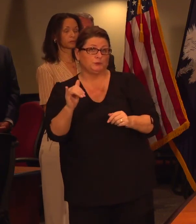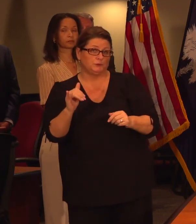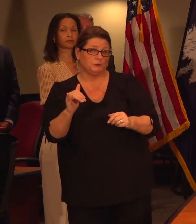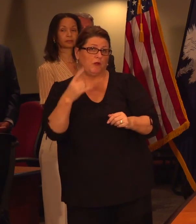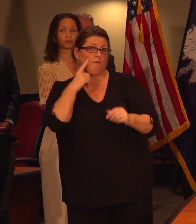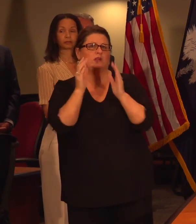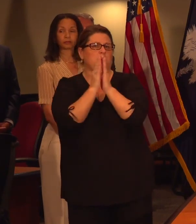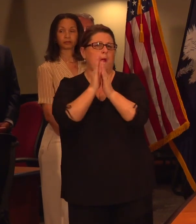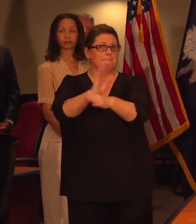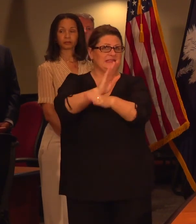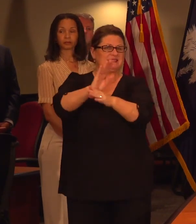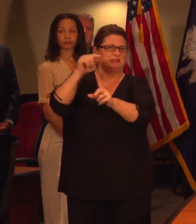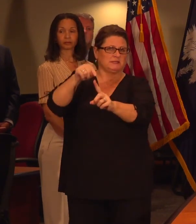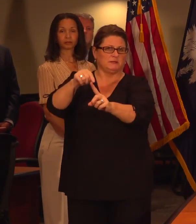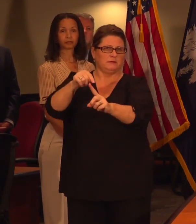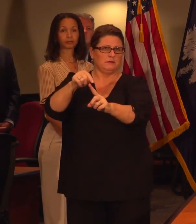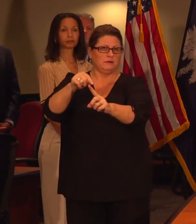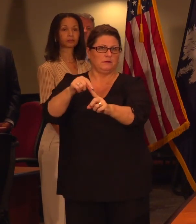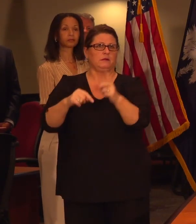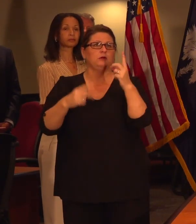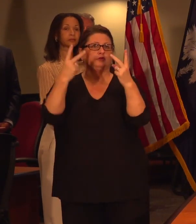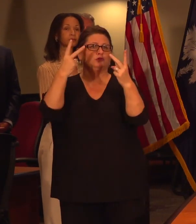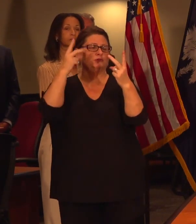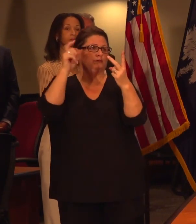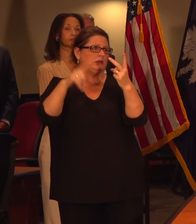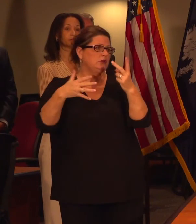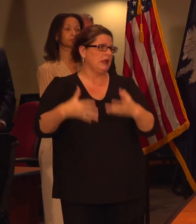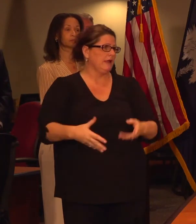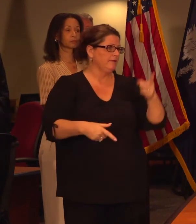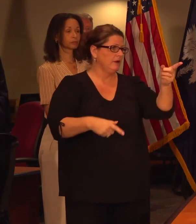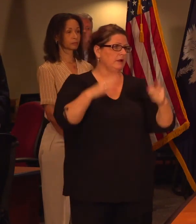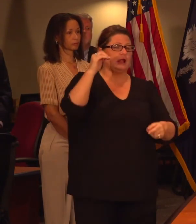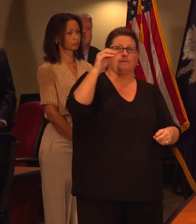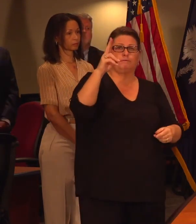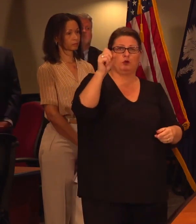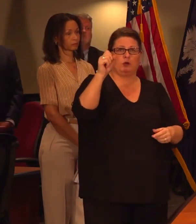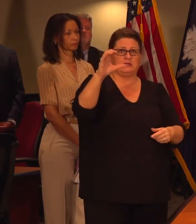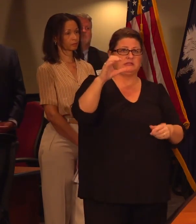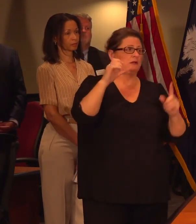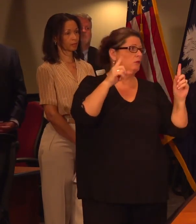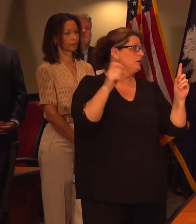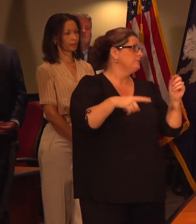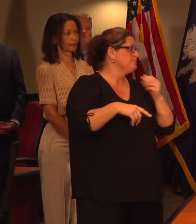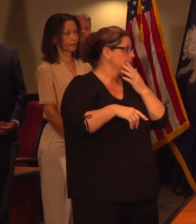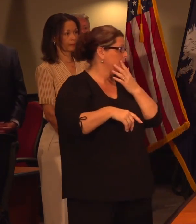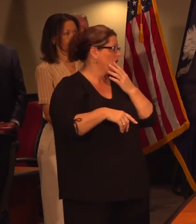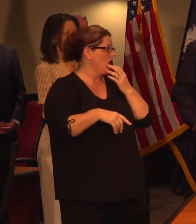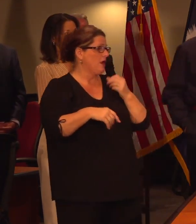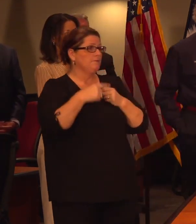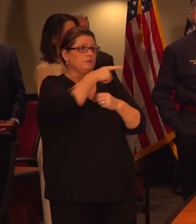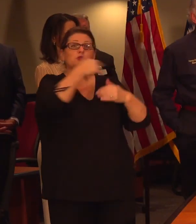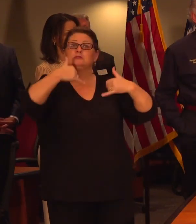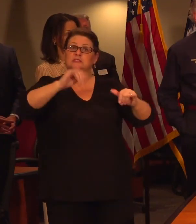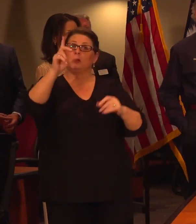for small businesses. Yes, ma'am. Questions if there are. Ma'am? MUSC question. Are you still doing non-necessary